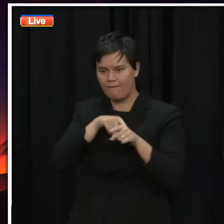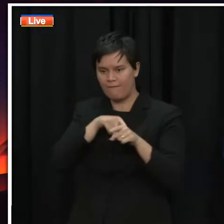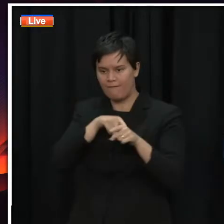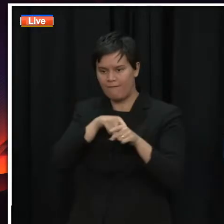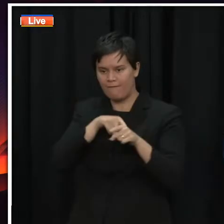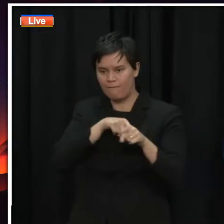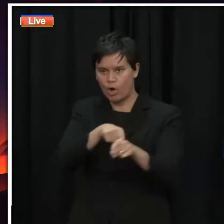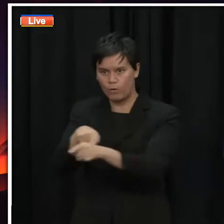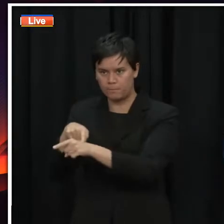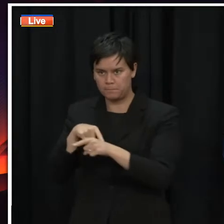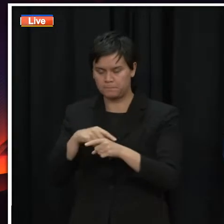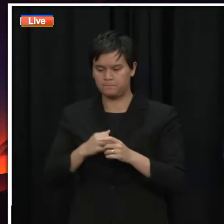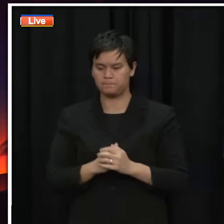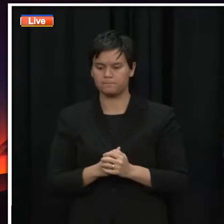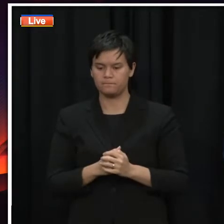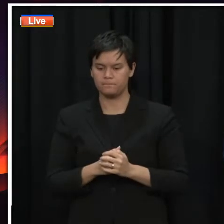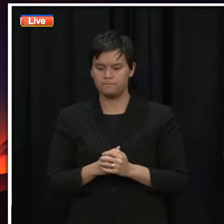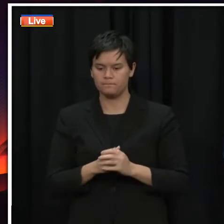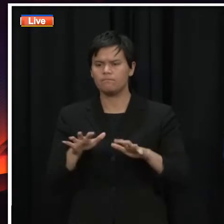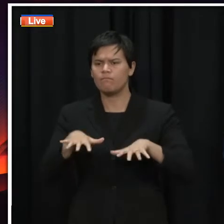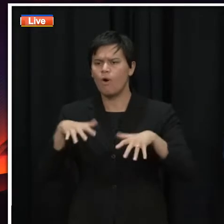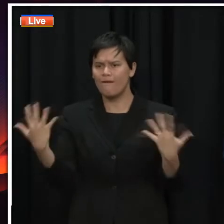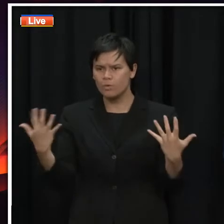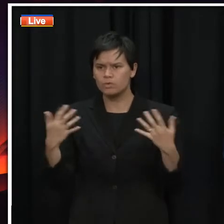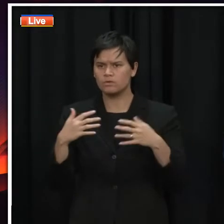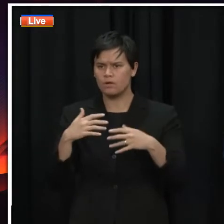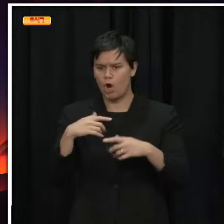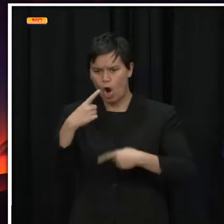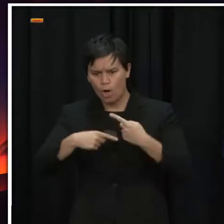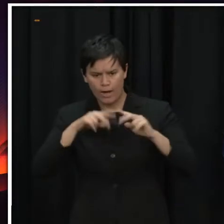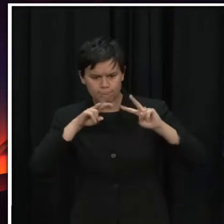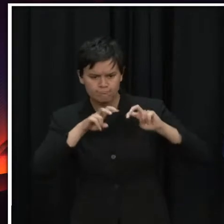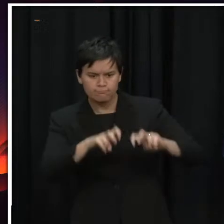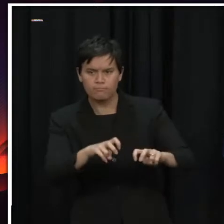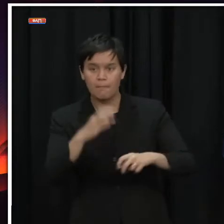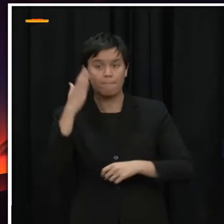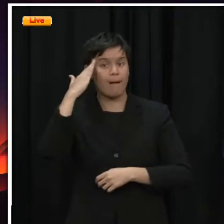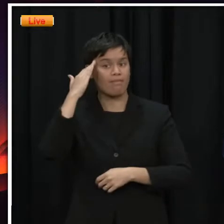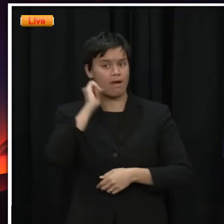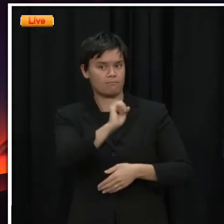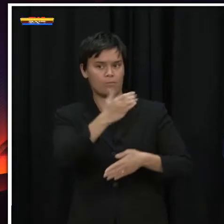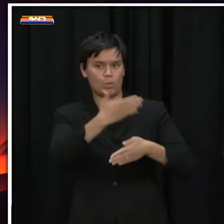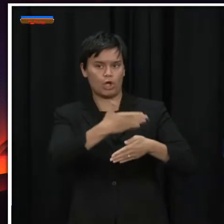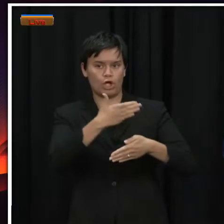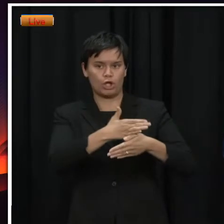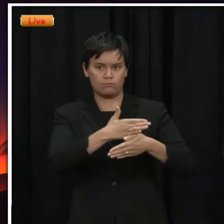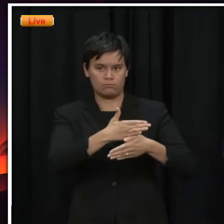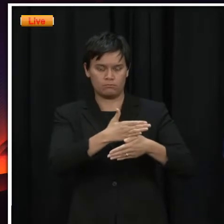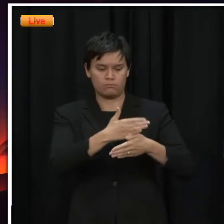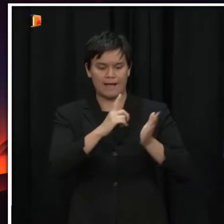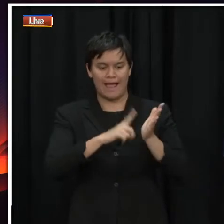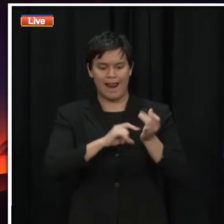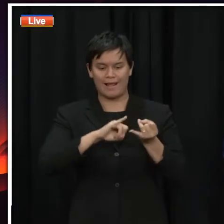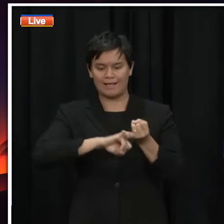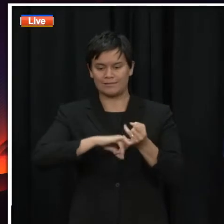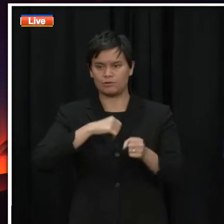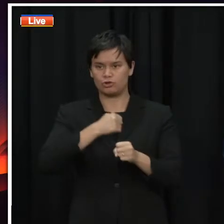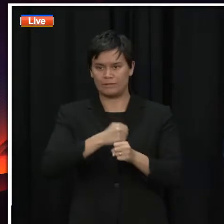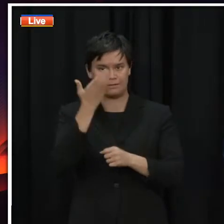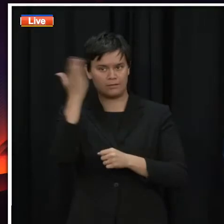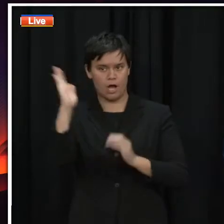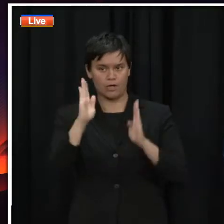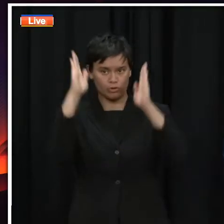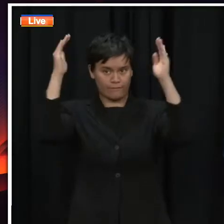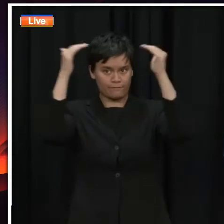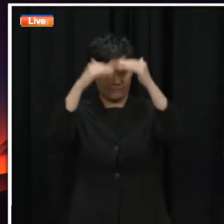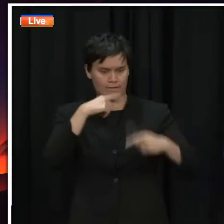There's also, of course, ongoing interest and investigations at Sky Chef as a key workplace here. I mentioned yesterday that we had